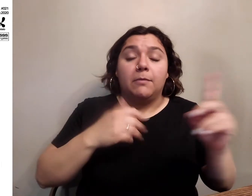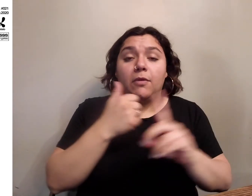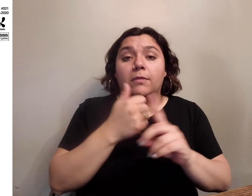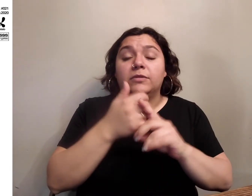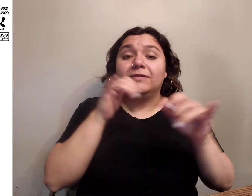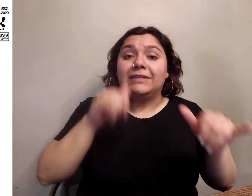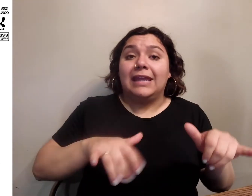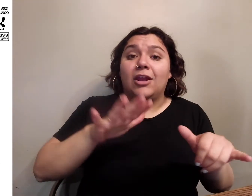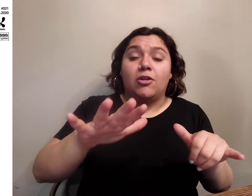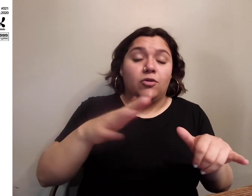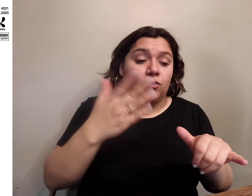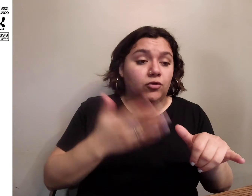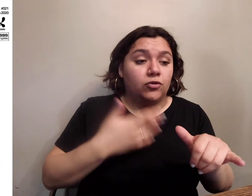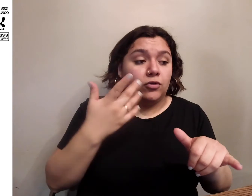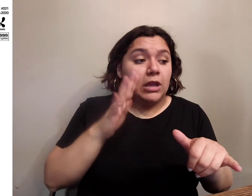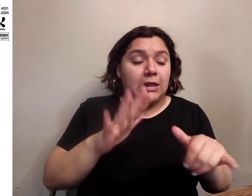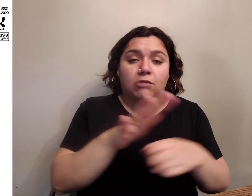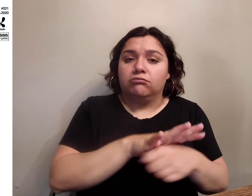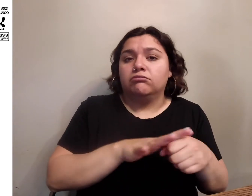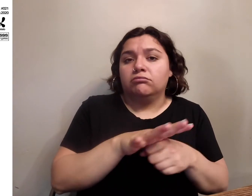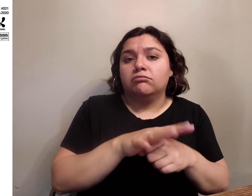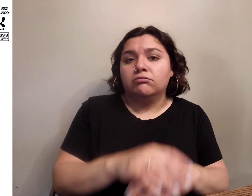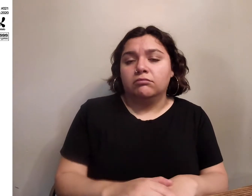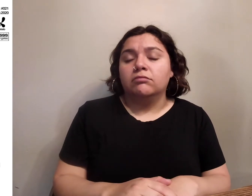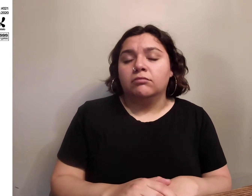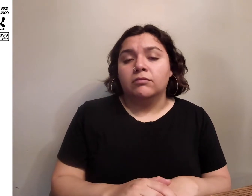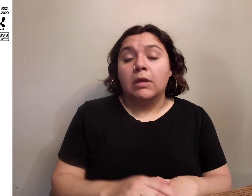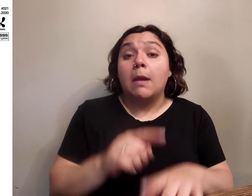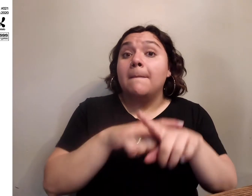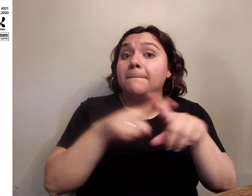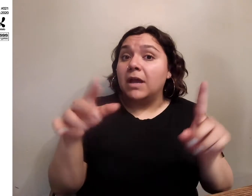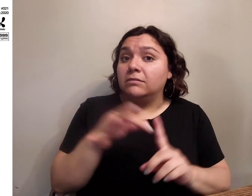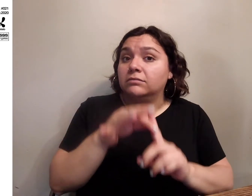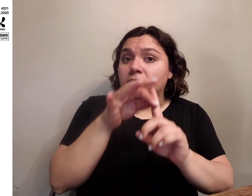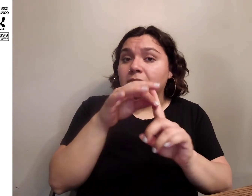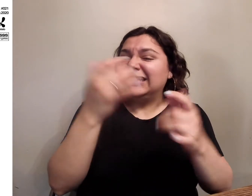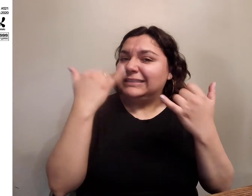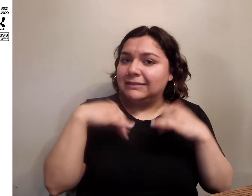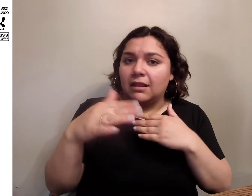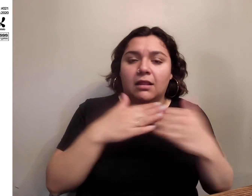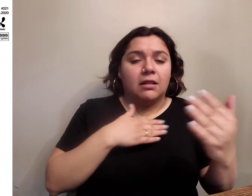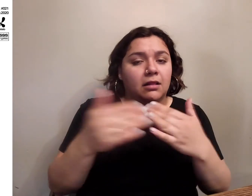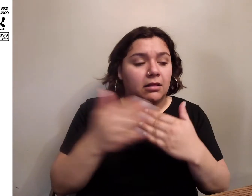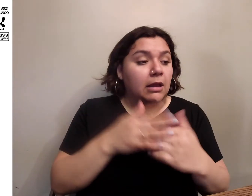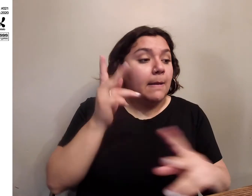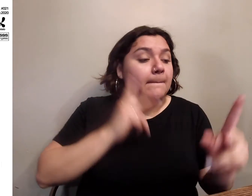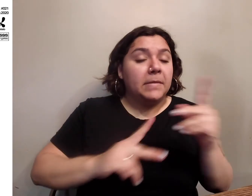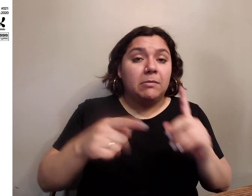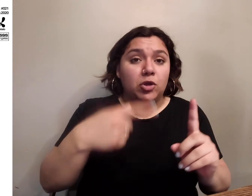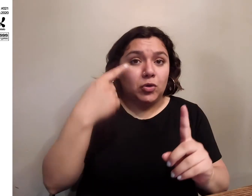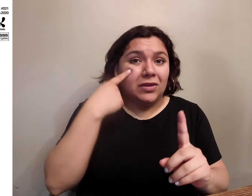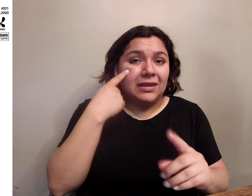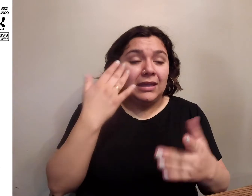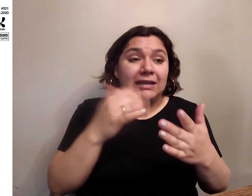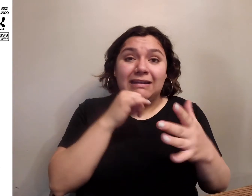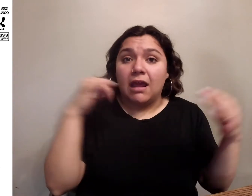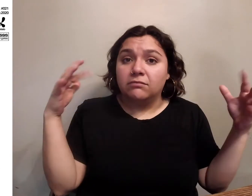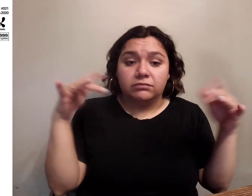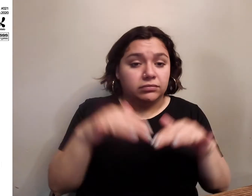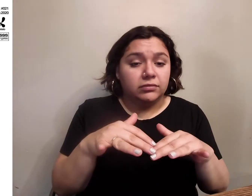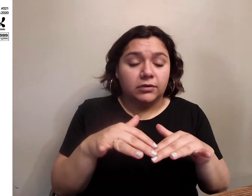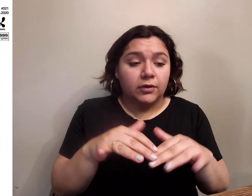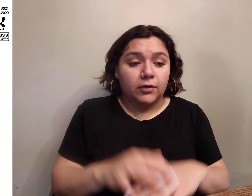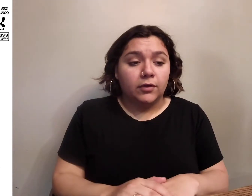in their own little spots. But even still, people who you would think would not come together, or